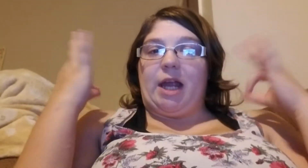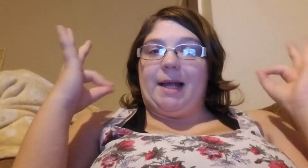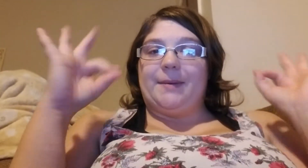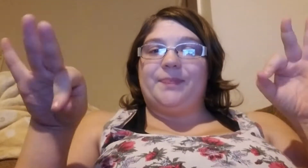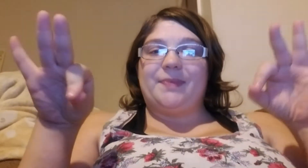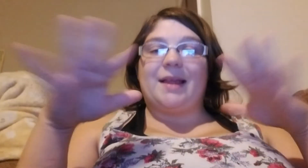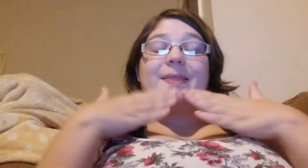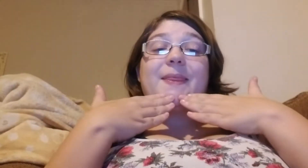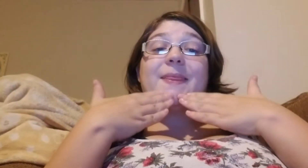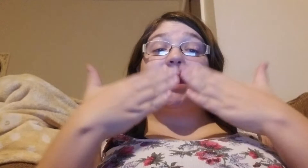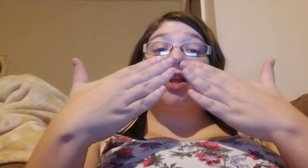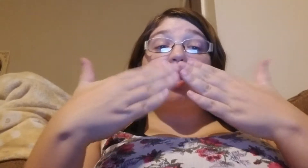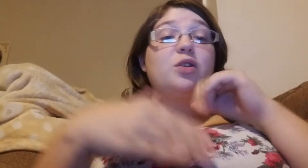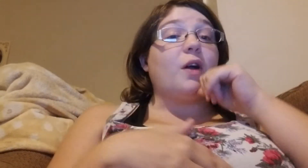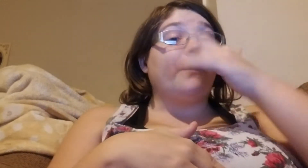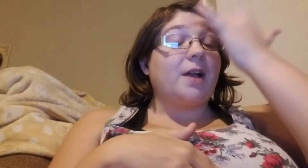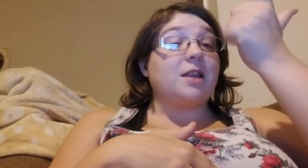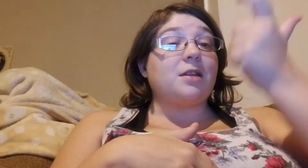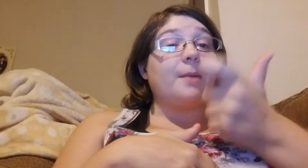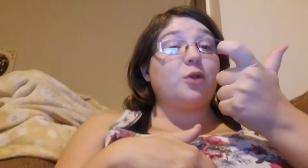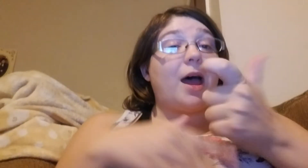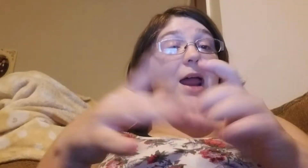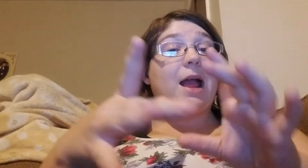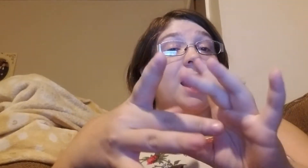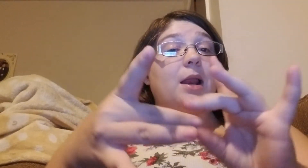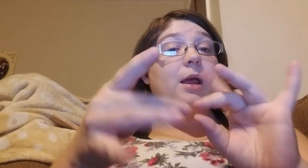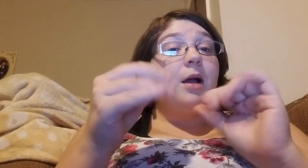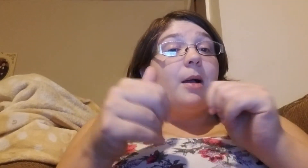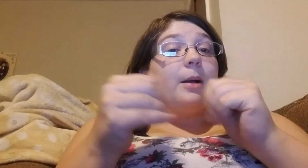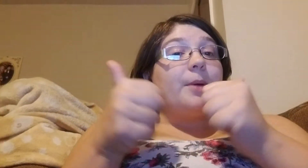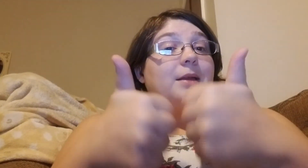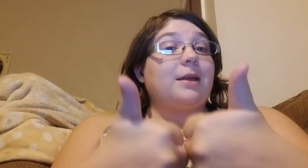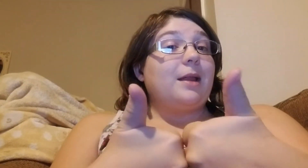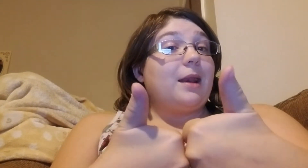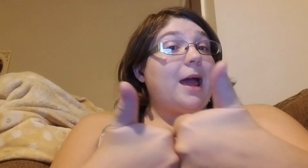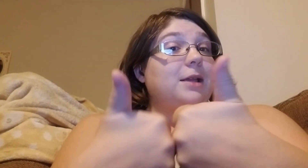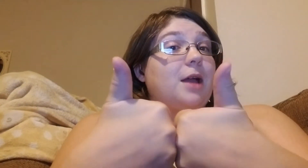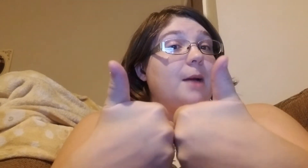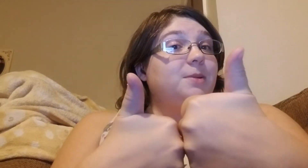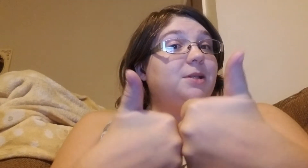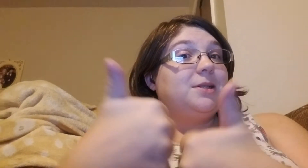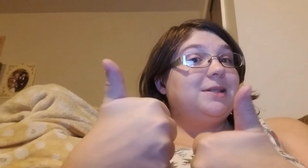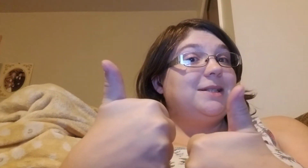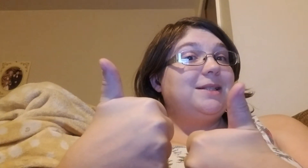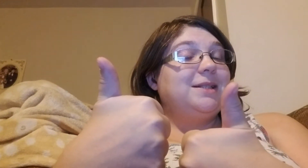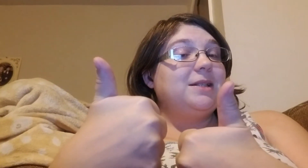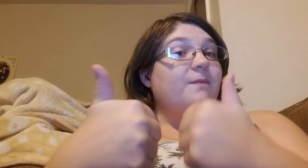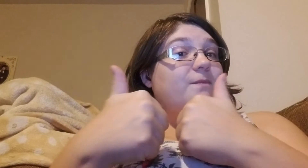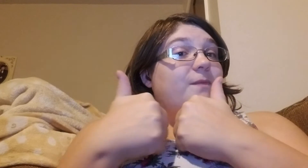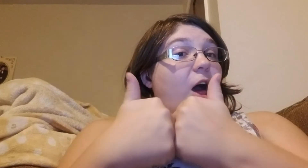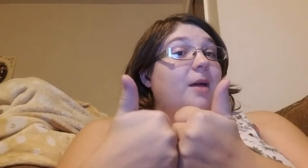Fairy. Thank you. Don't forget to subscribe and pick like up. Follow me